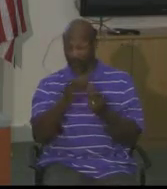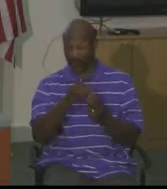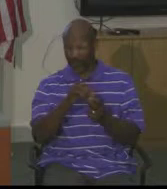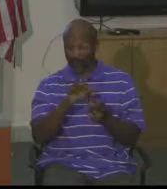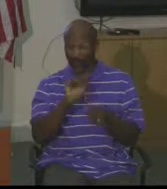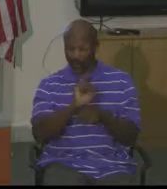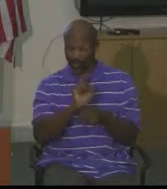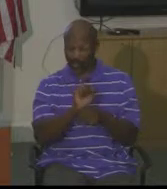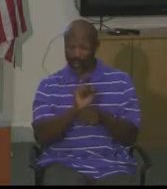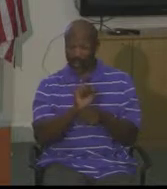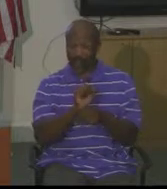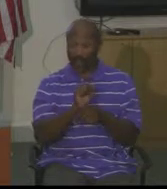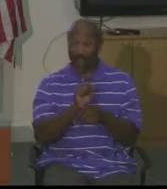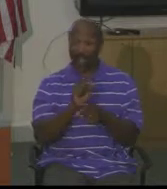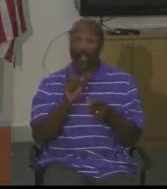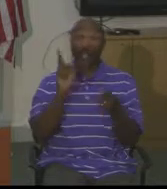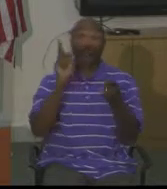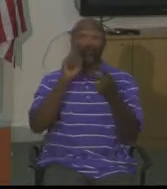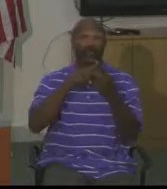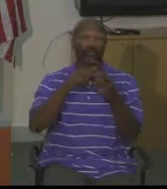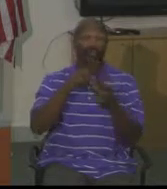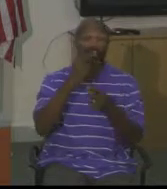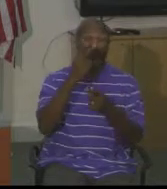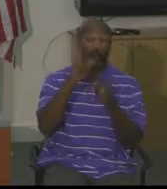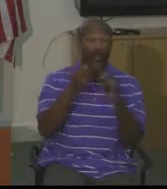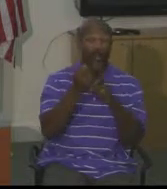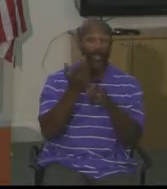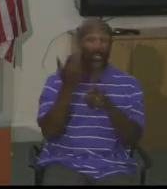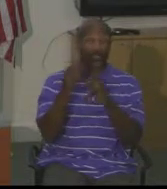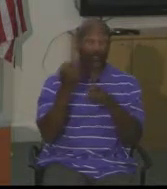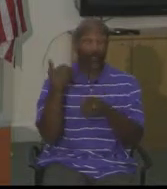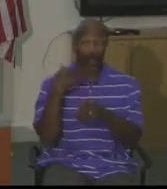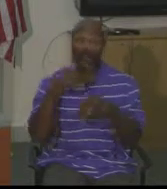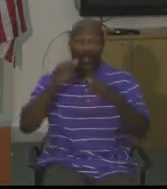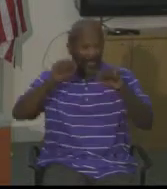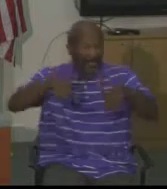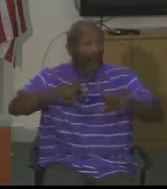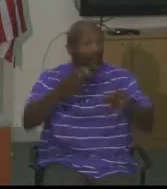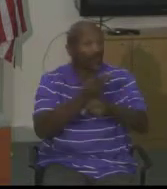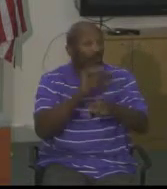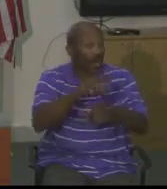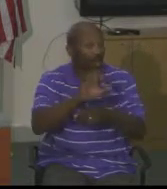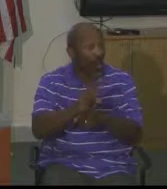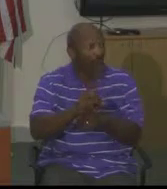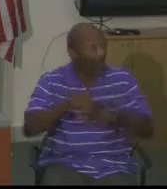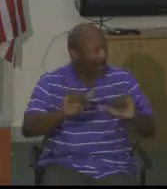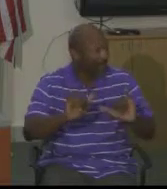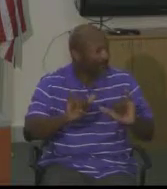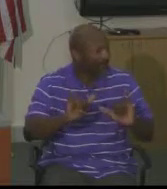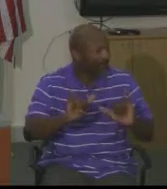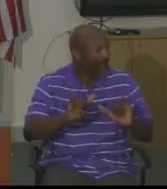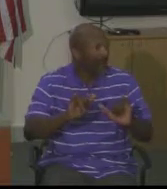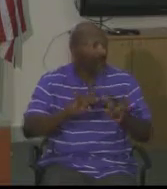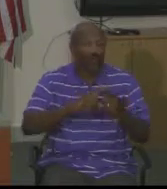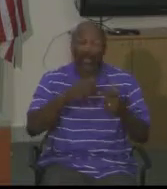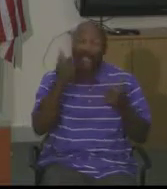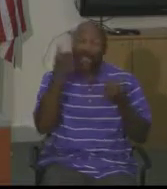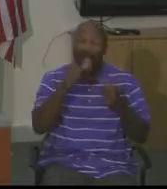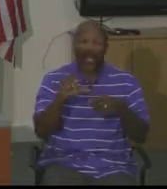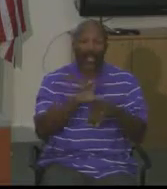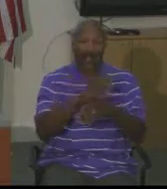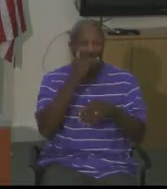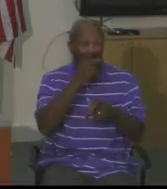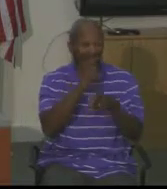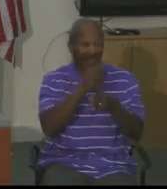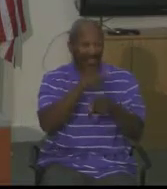function, up until maybe 2 or 3 years ago, you could still use that card in any computer, because they